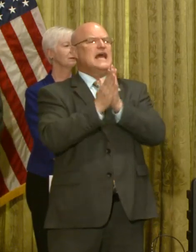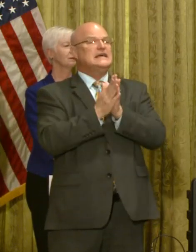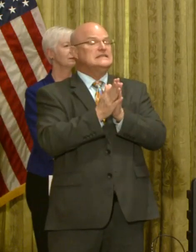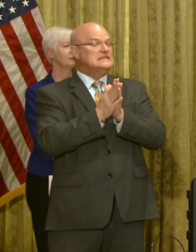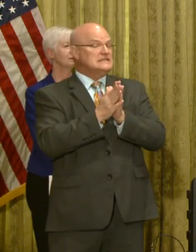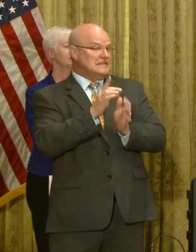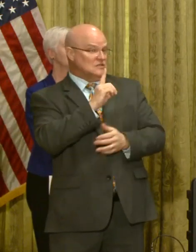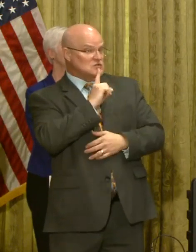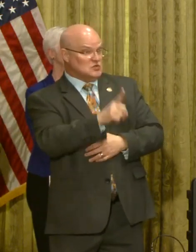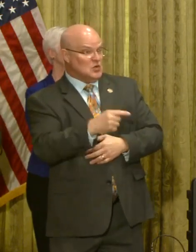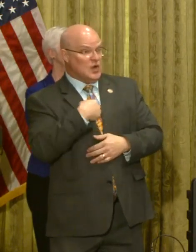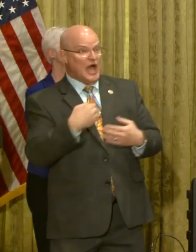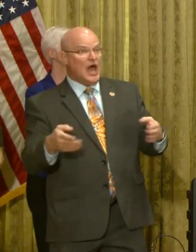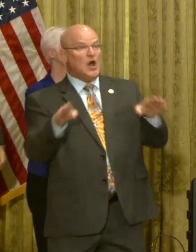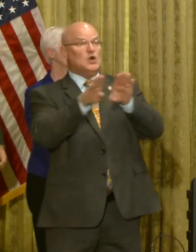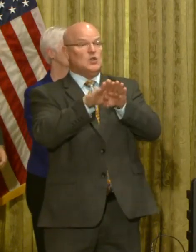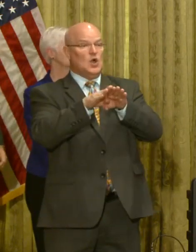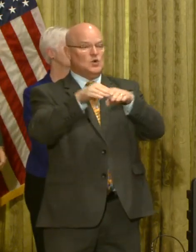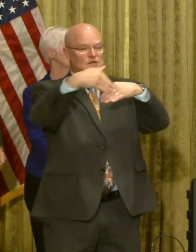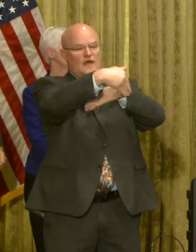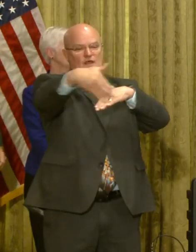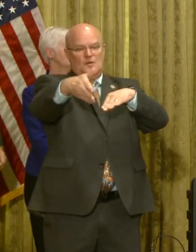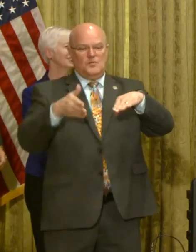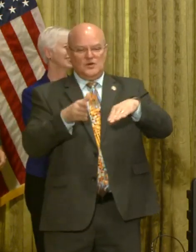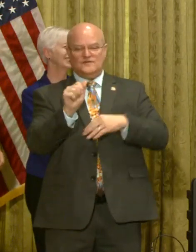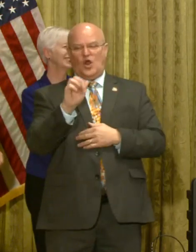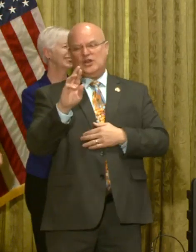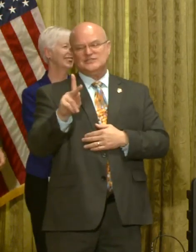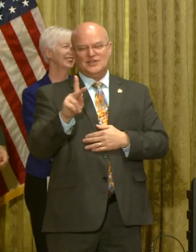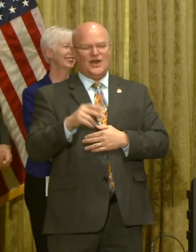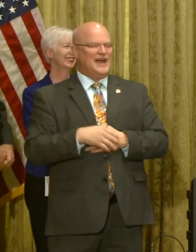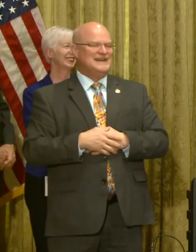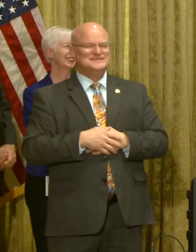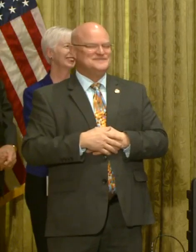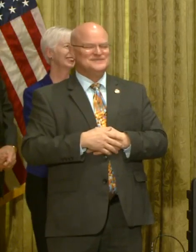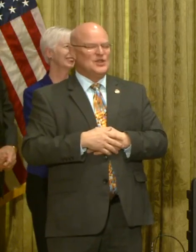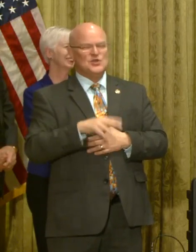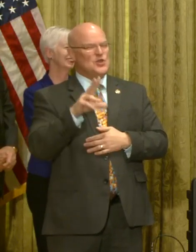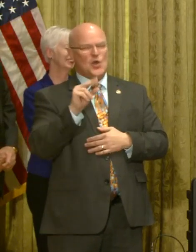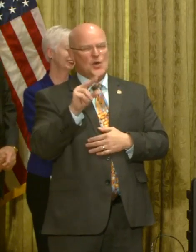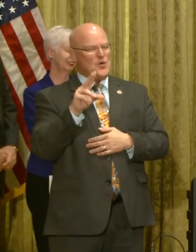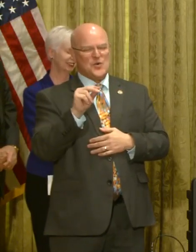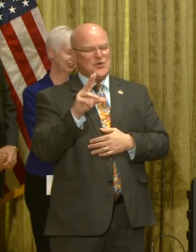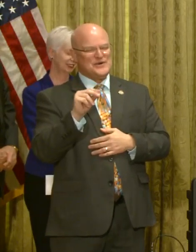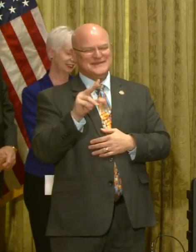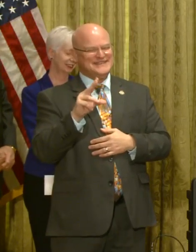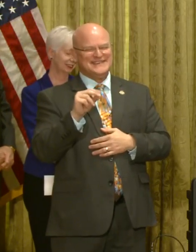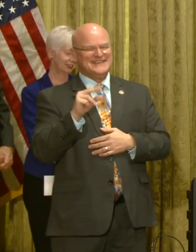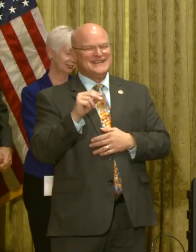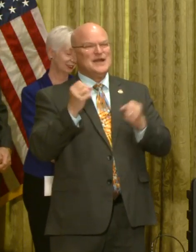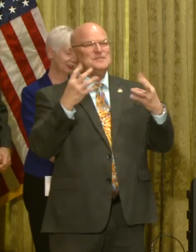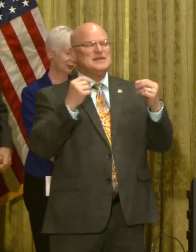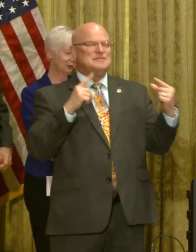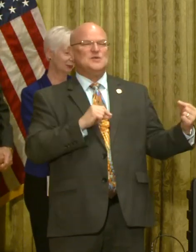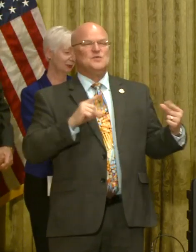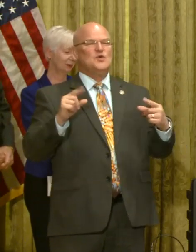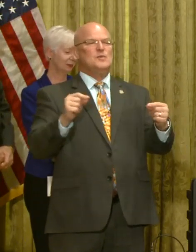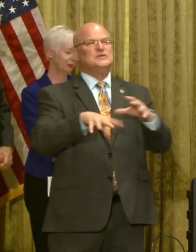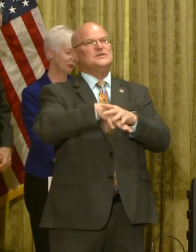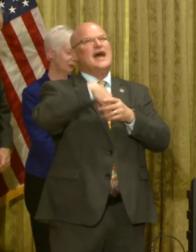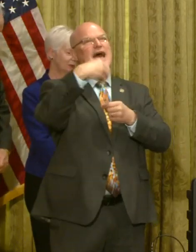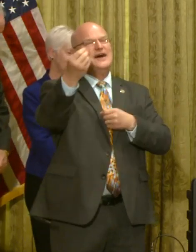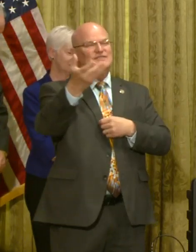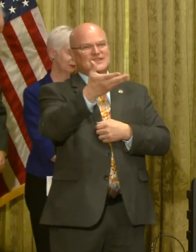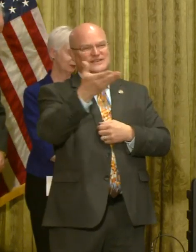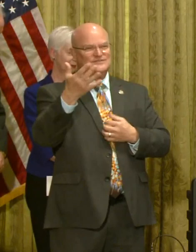it true that I'm going to close the borders of Arkansas? And I assured them the answer is no. There's many rumors that are out